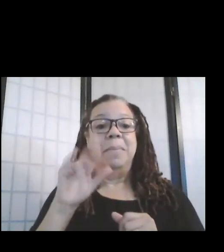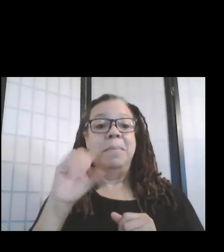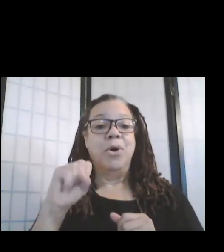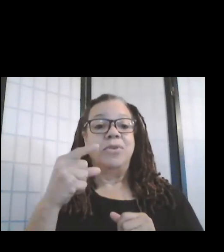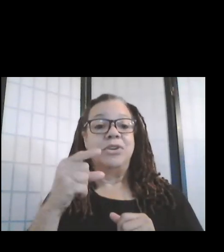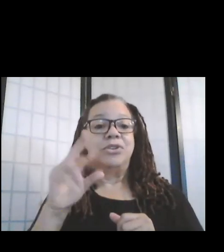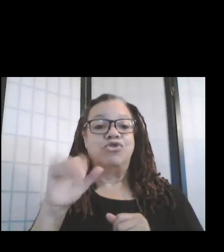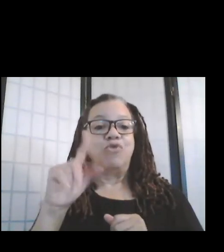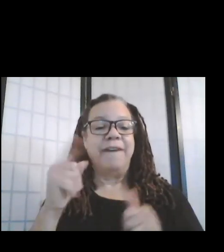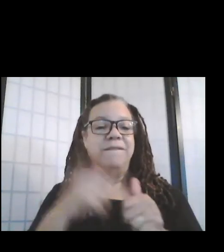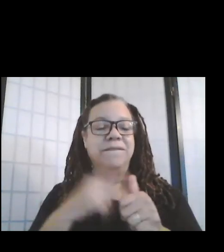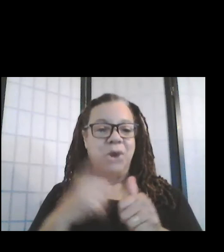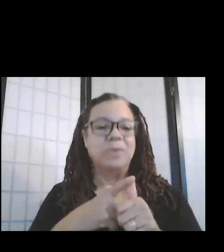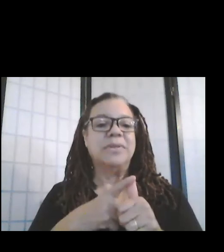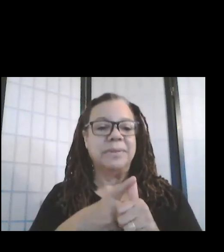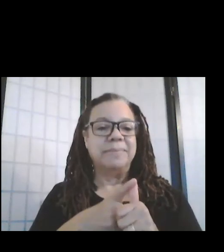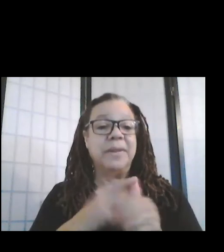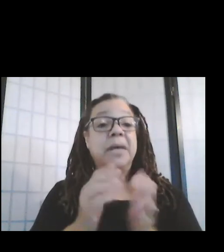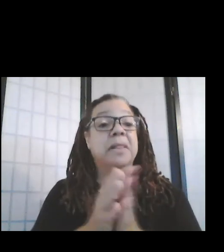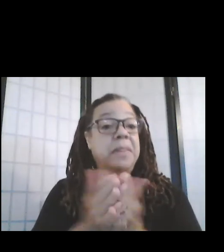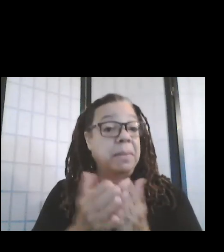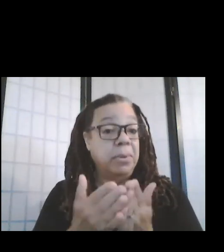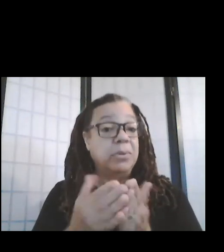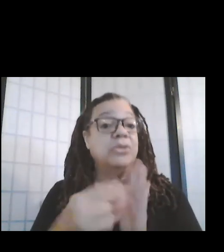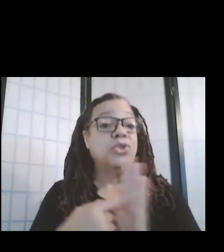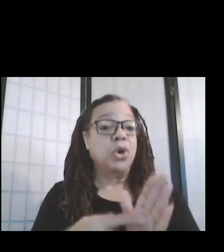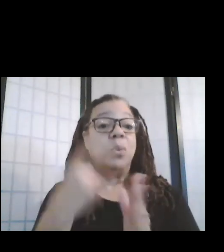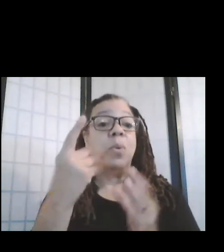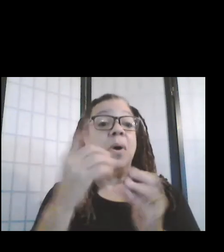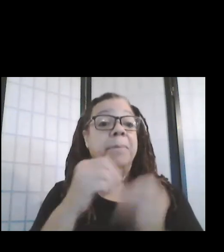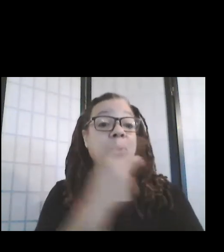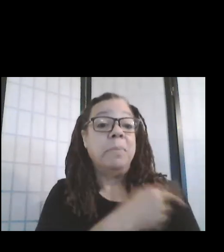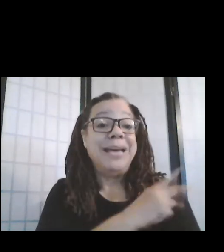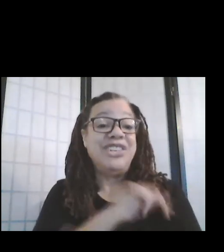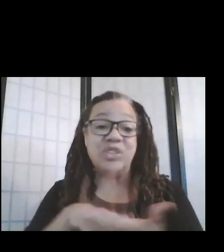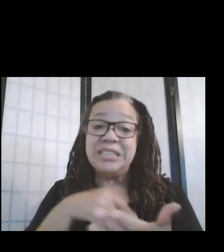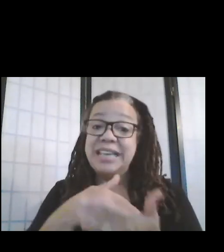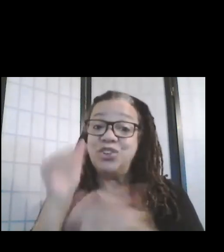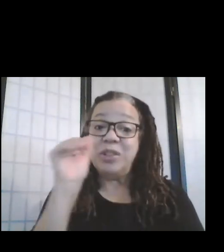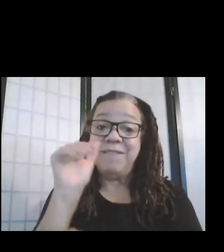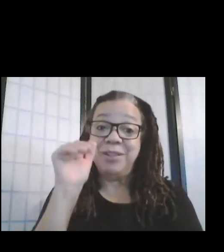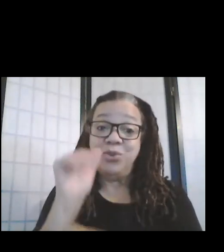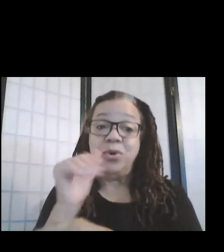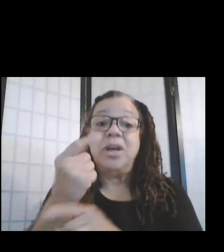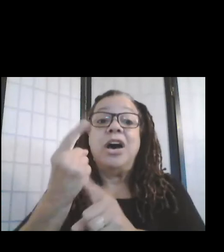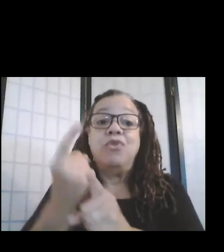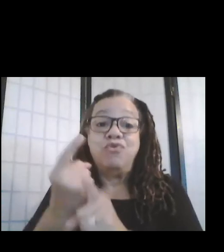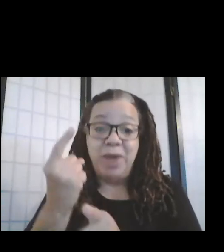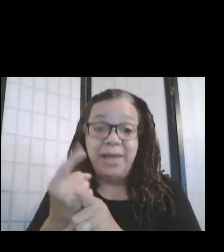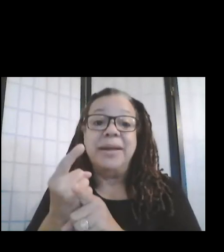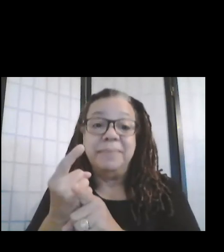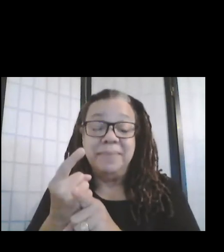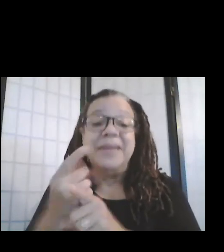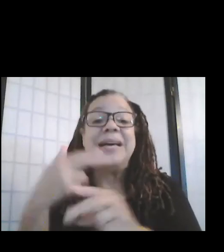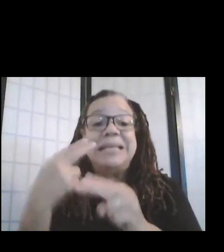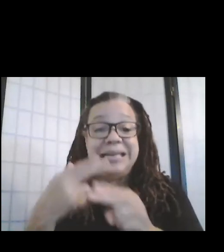session. The daybook also showed that there was one more patient scheduled for the day, a regular, because the name was there